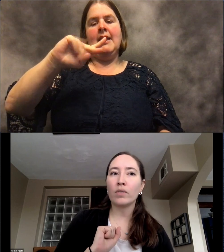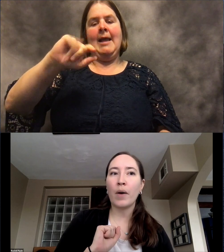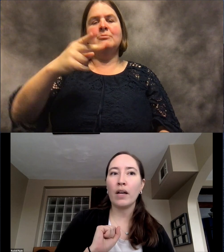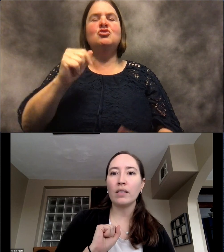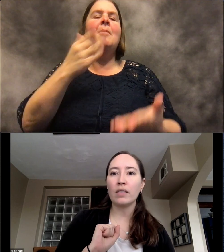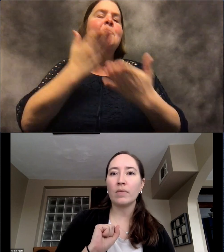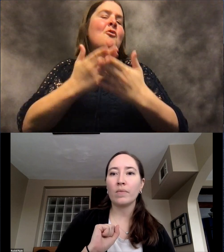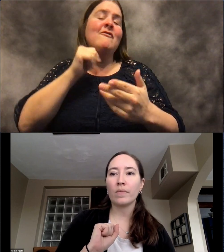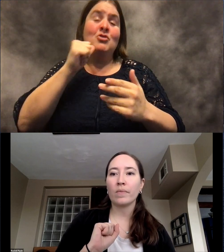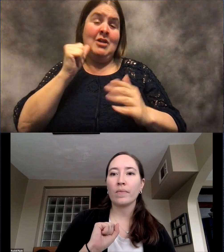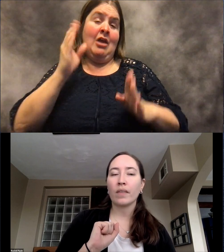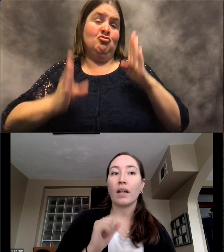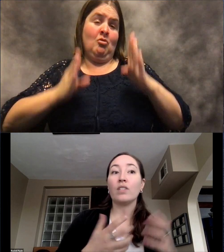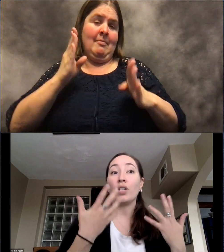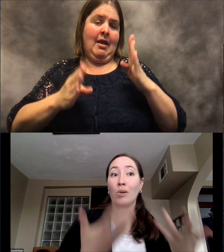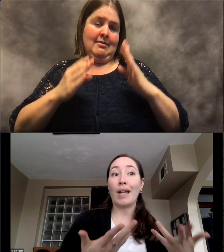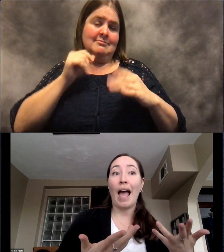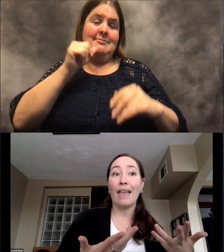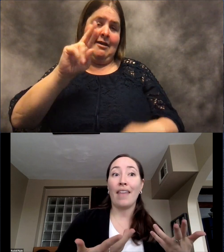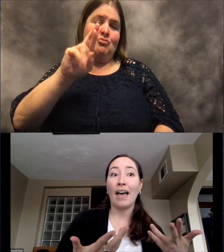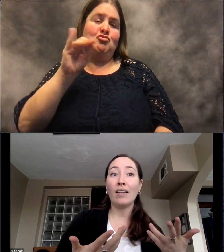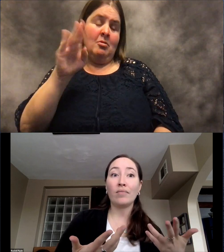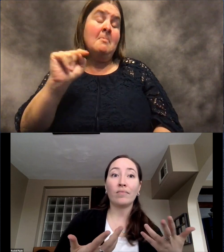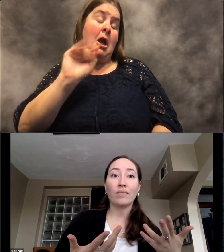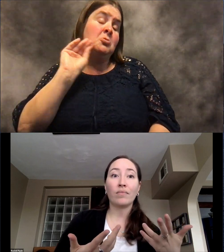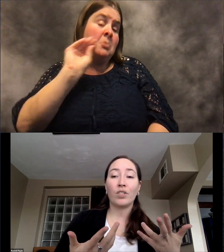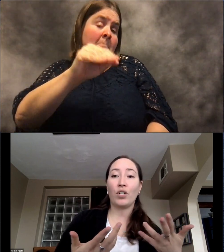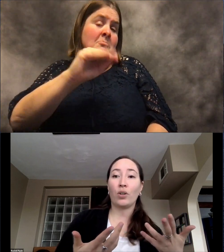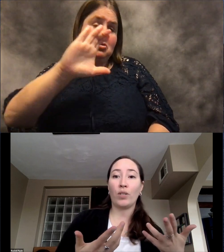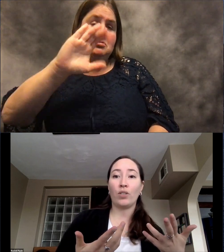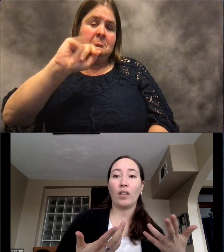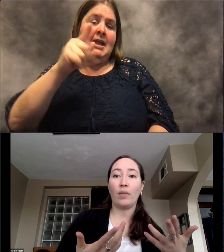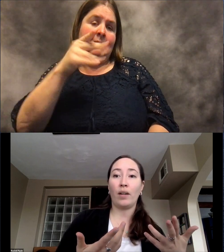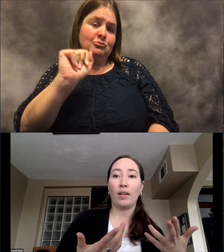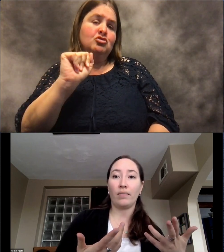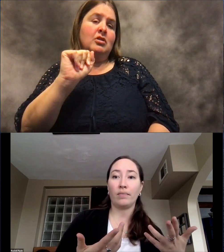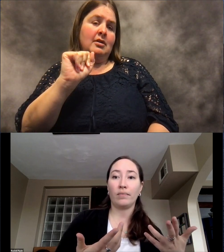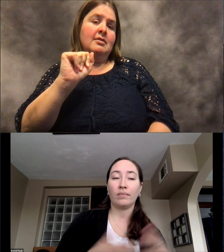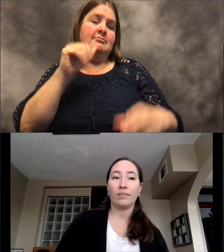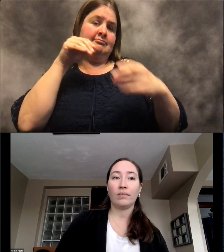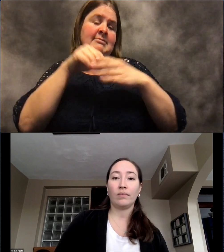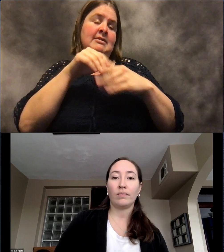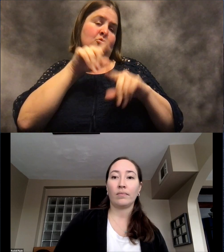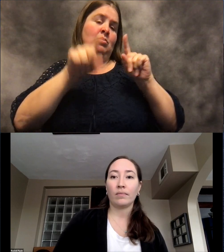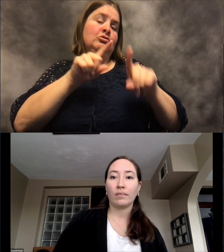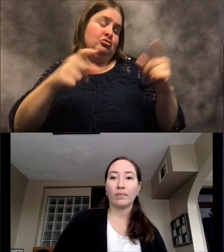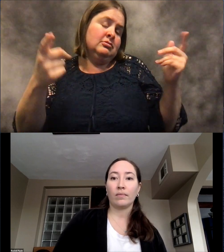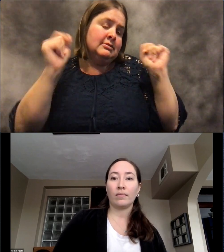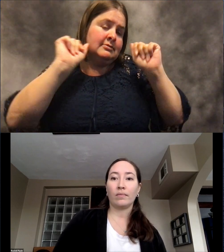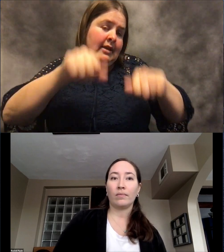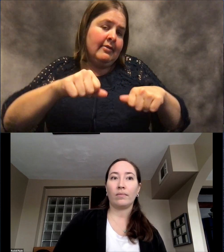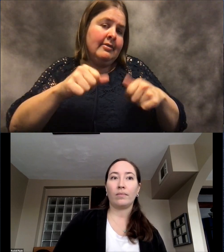robot response. And so you can add that to your question library.